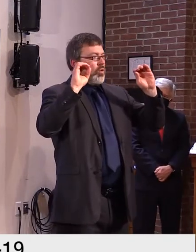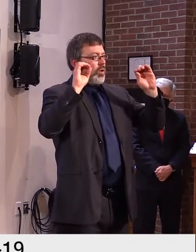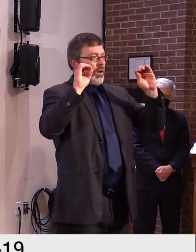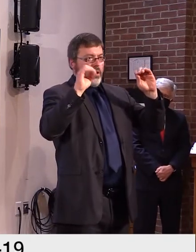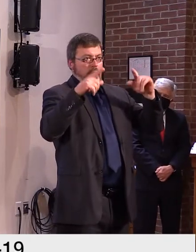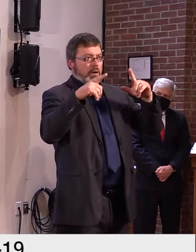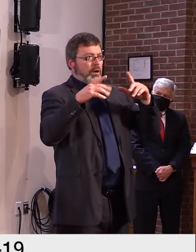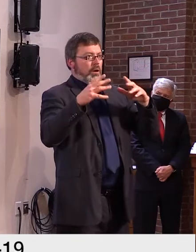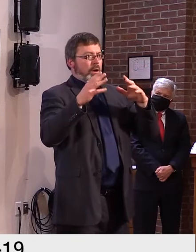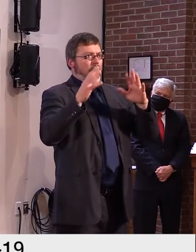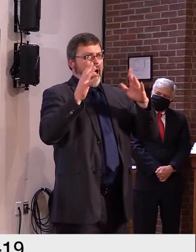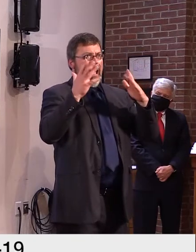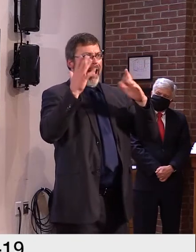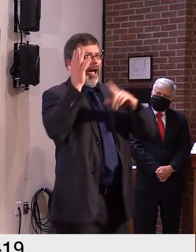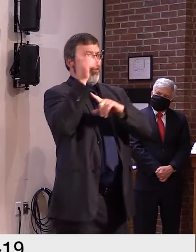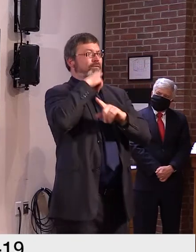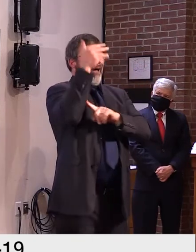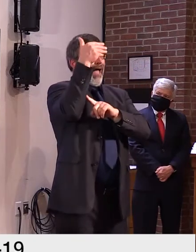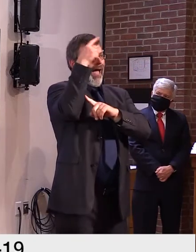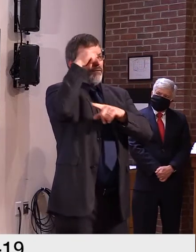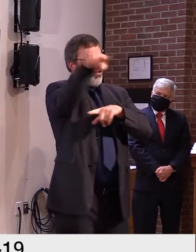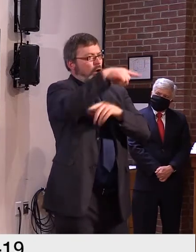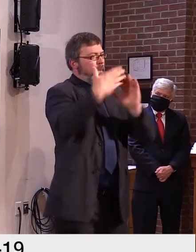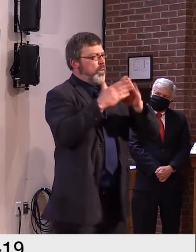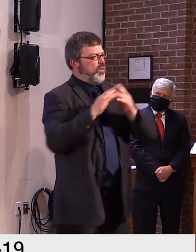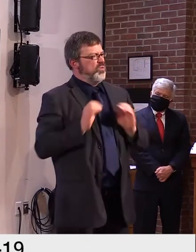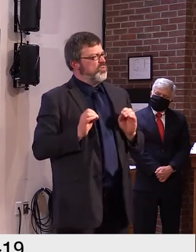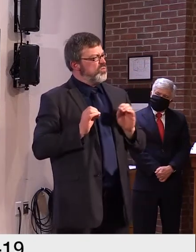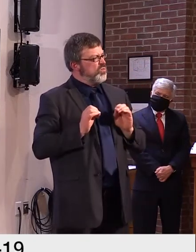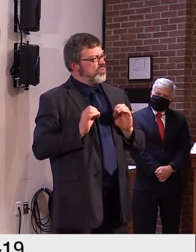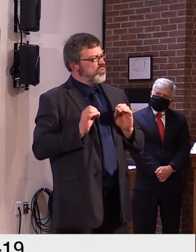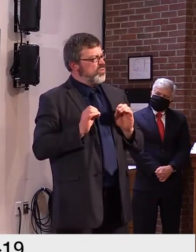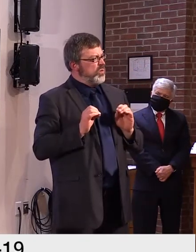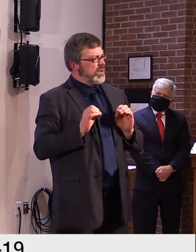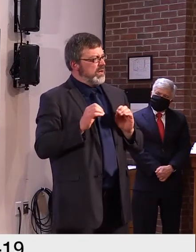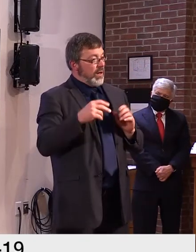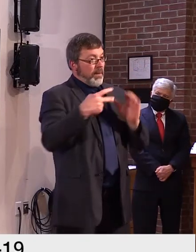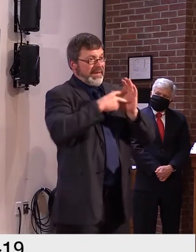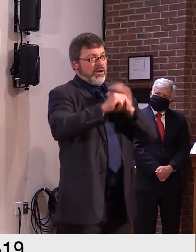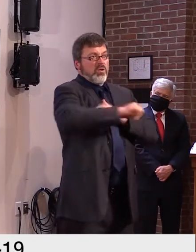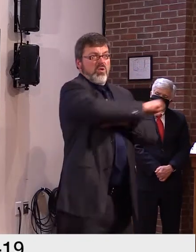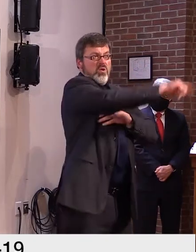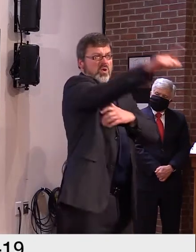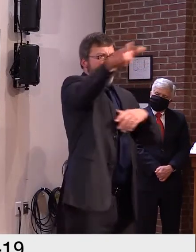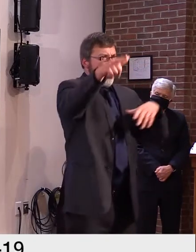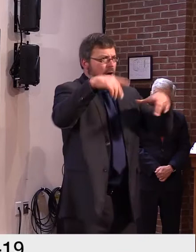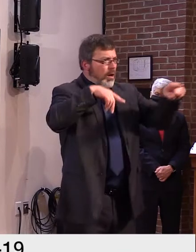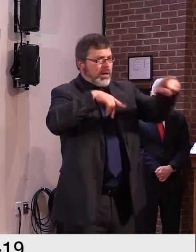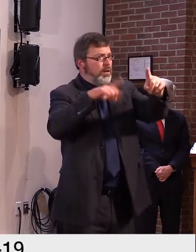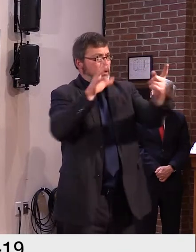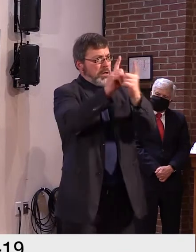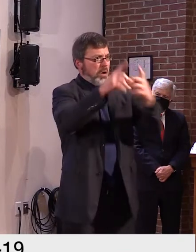part that there are contacts who needed to be quarantined in the community.